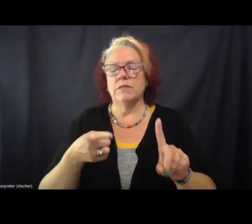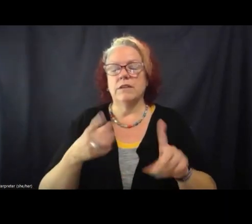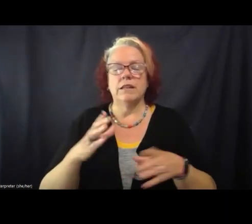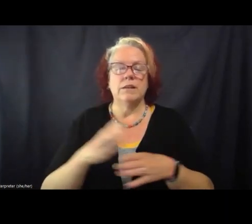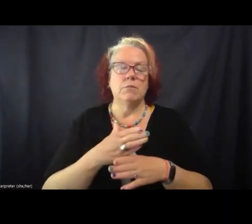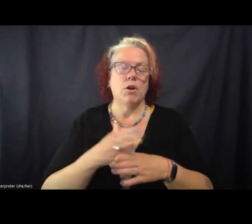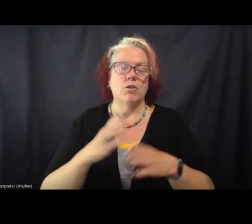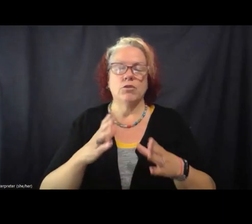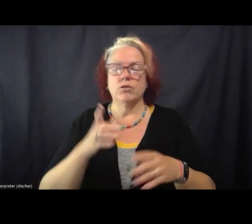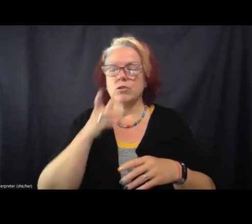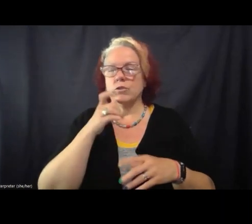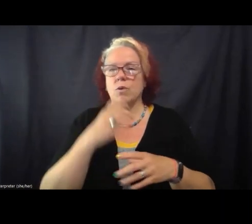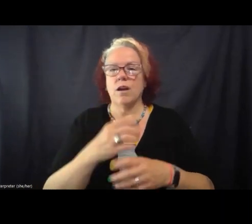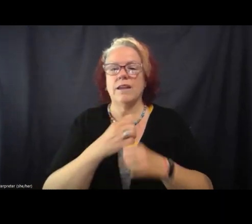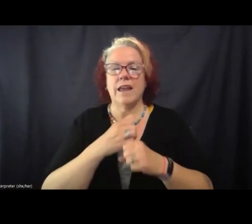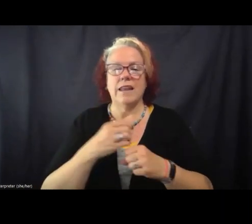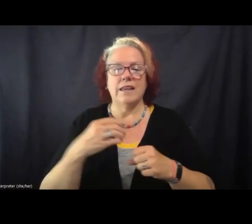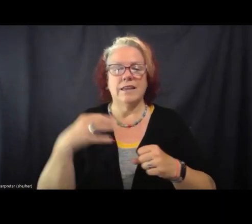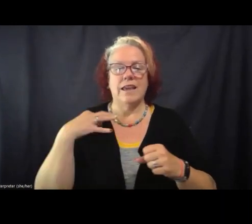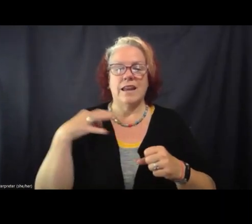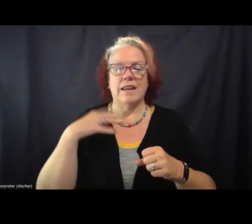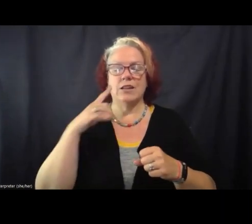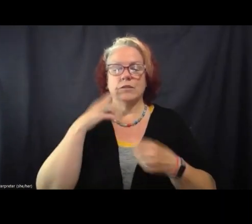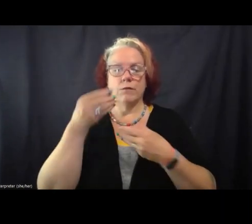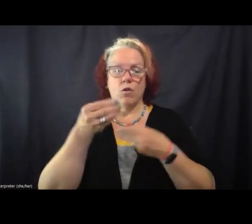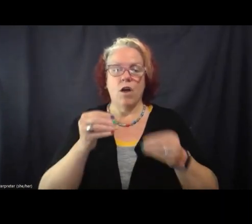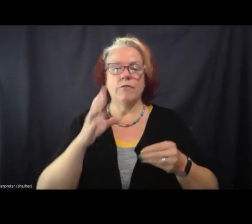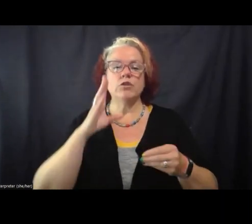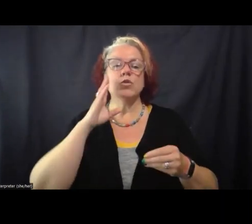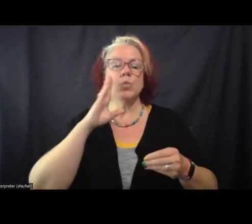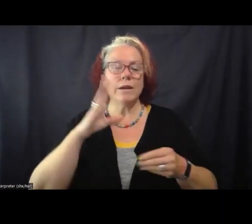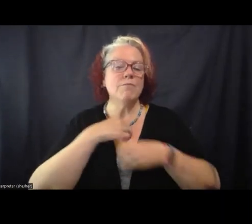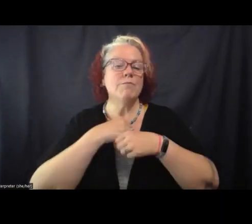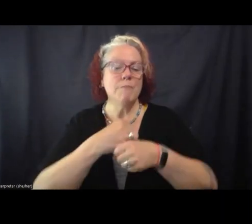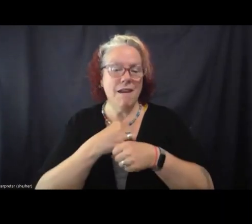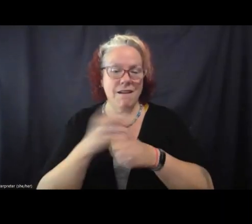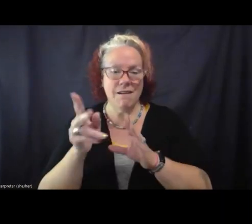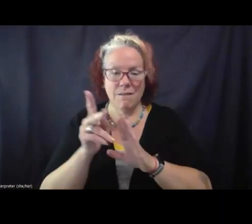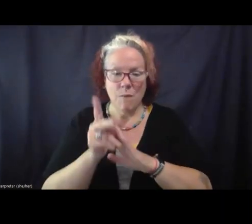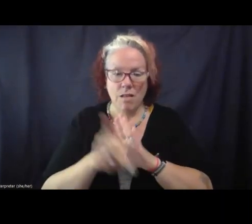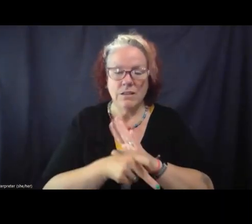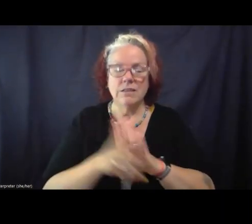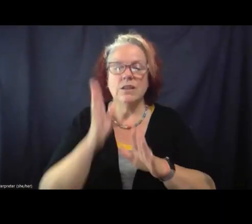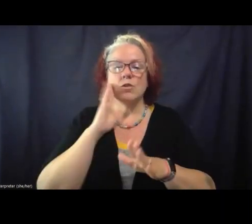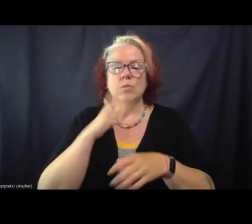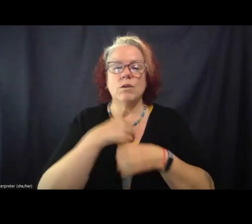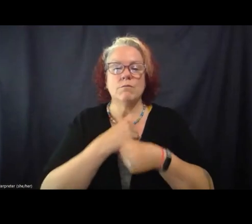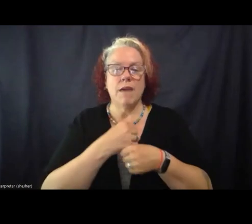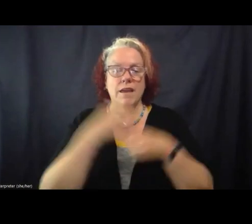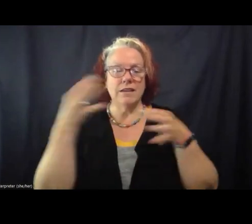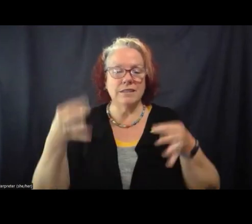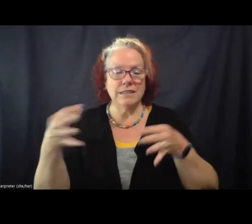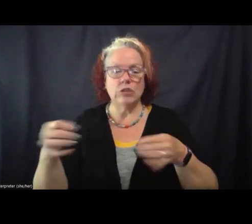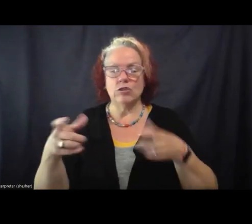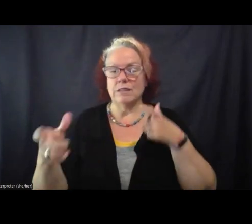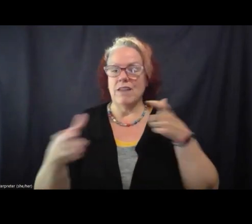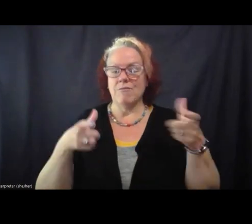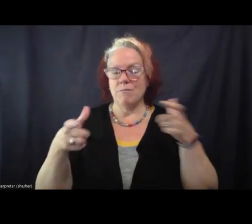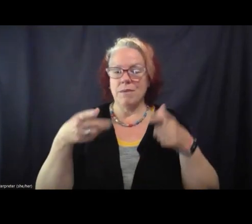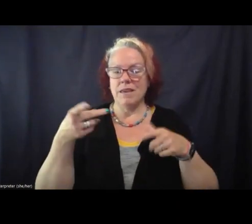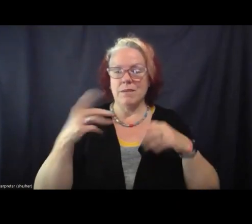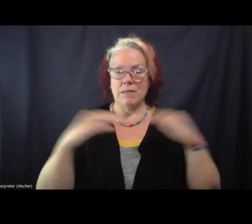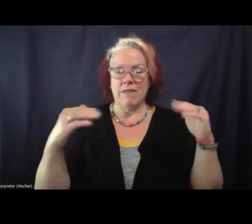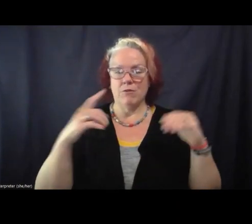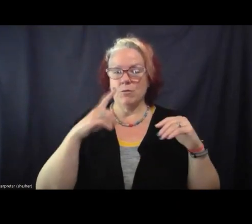getting candidates for office, who are going to be policy makers or decision makers, and also have big platforms because of how media